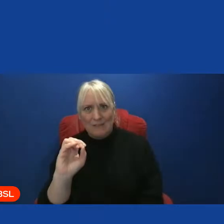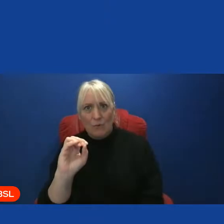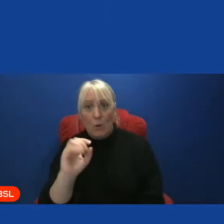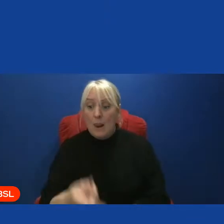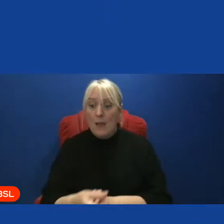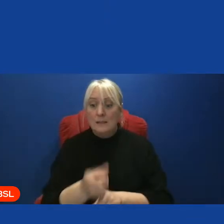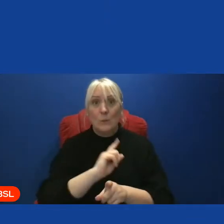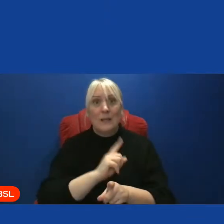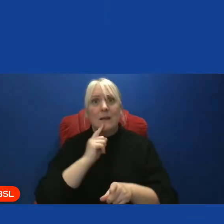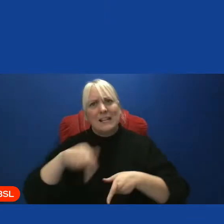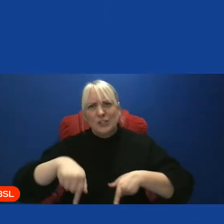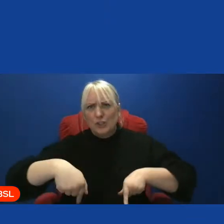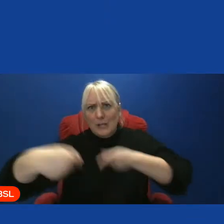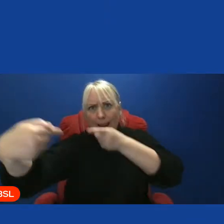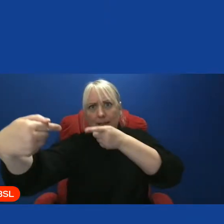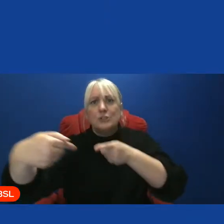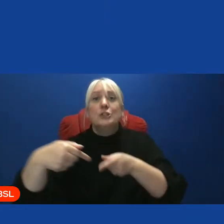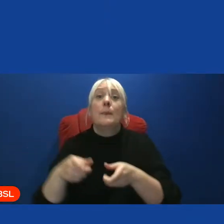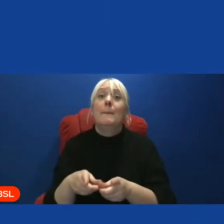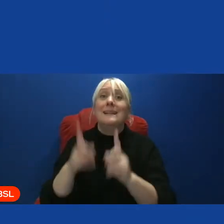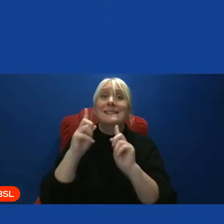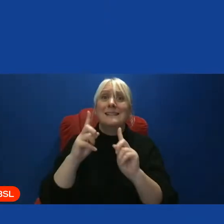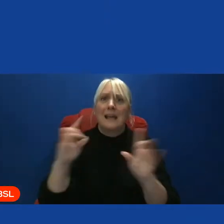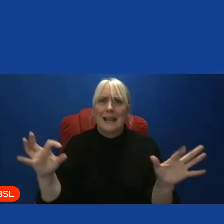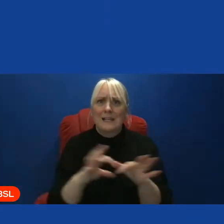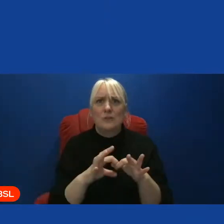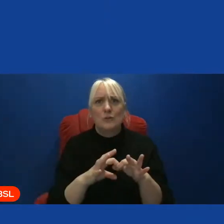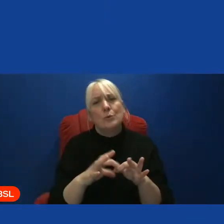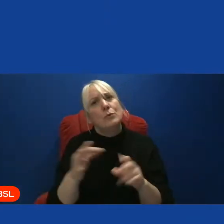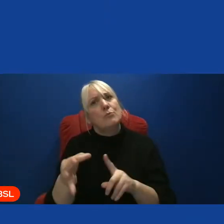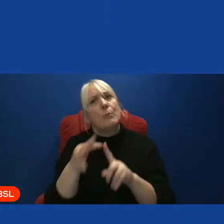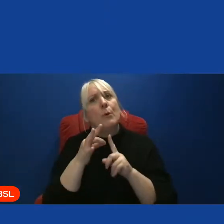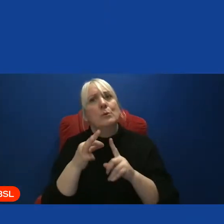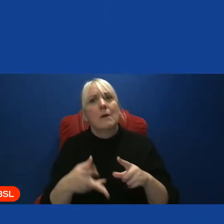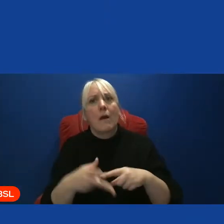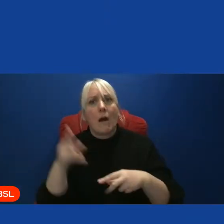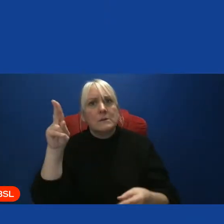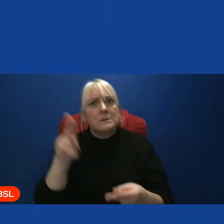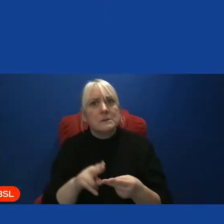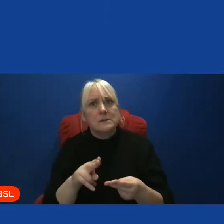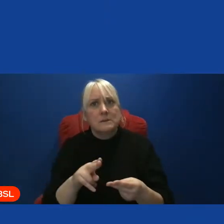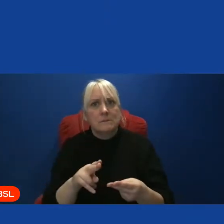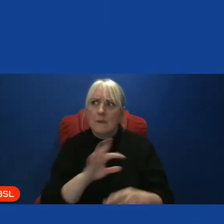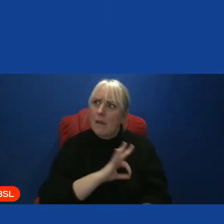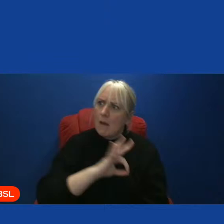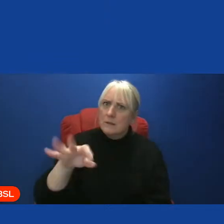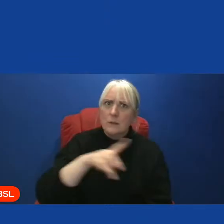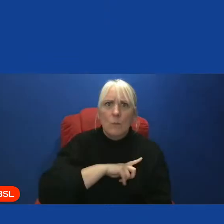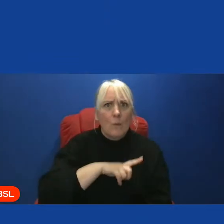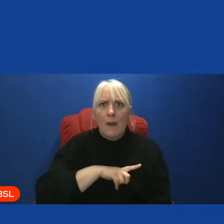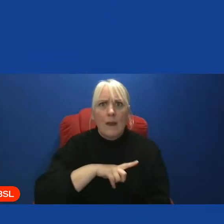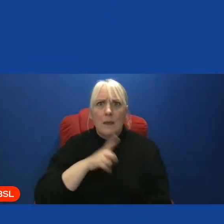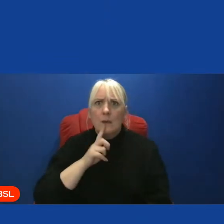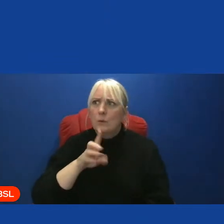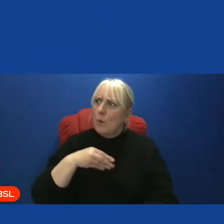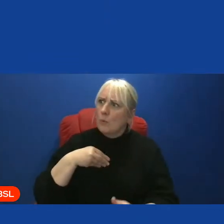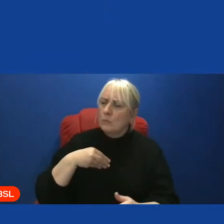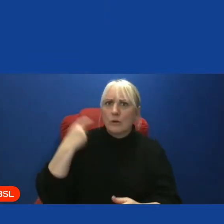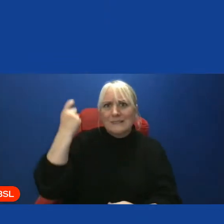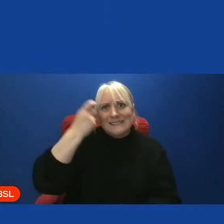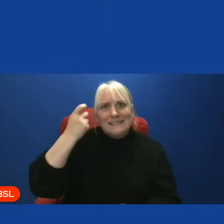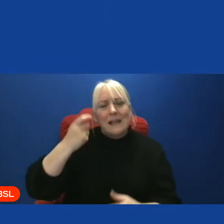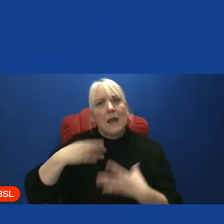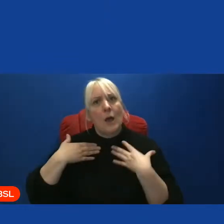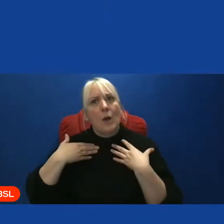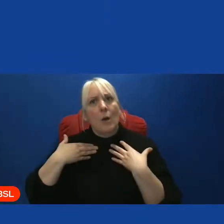the minister about these proposed cuts and why she wasn't considering a wealth tax instead of